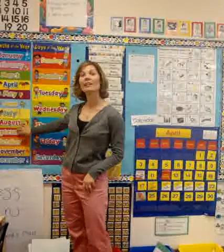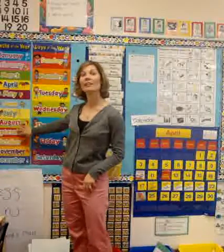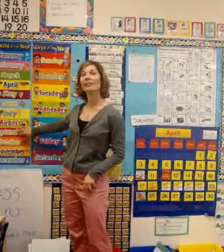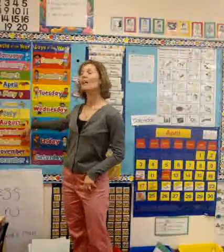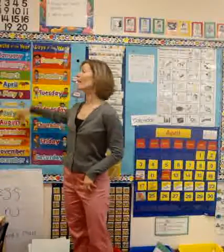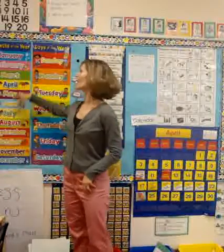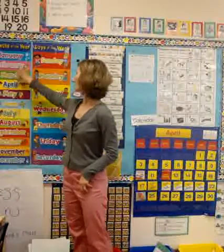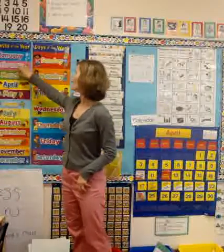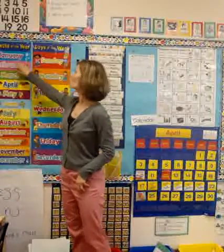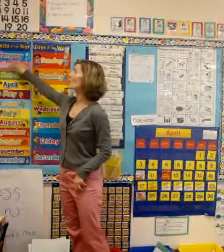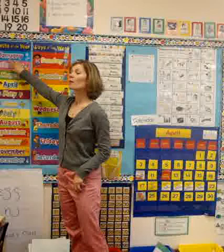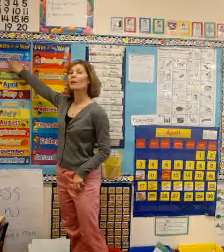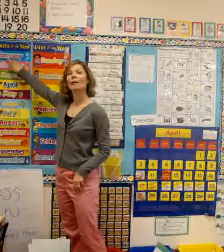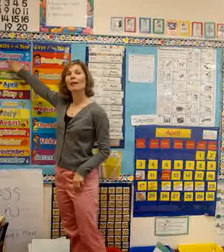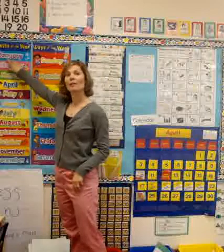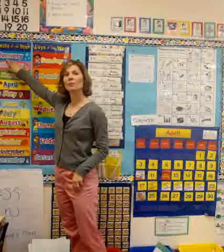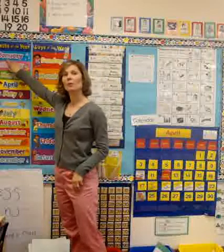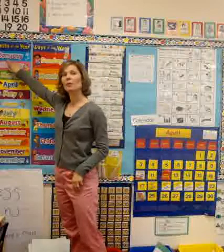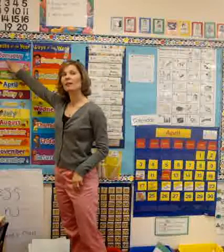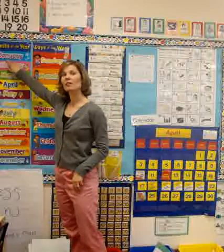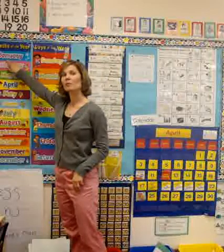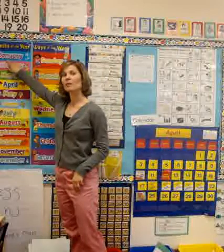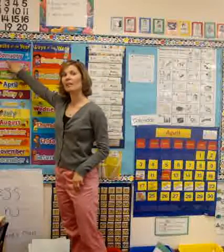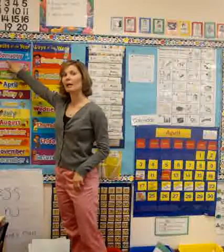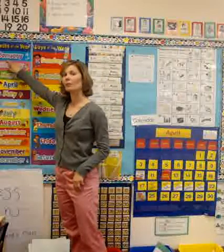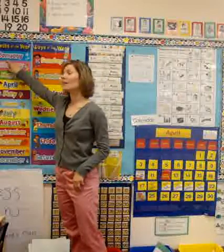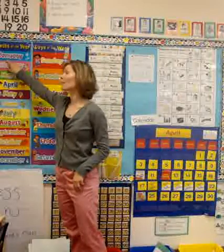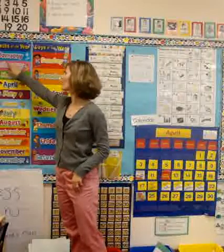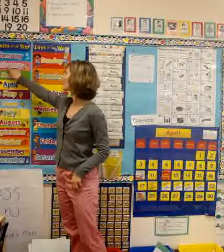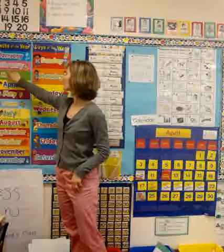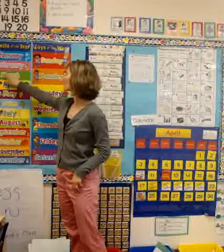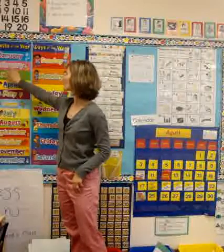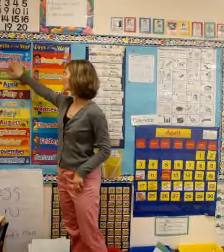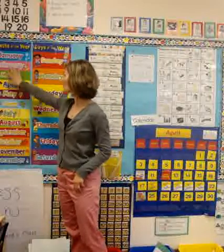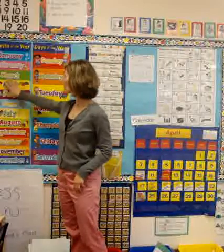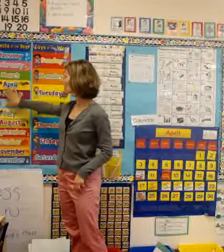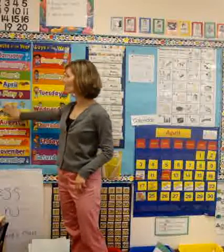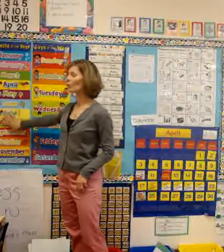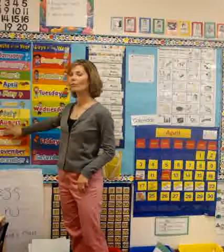year. And again, talk about how each month begins with a capital letter and go through the whole